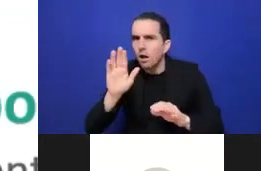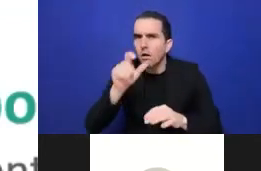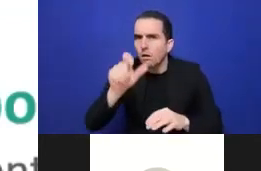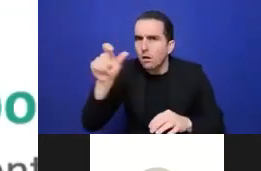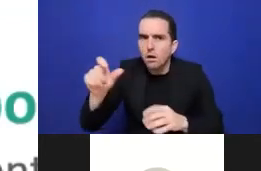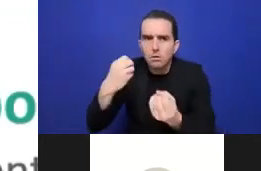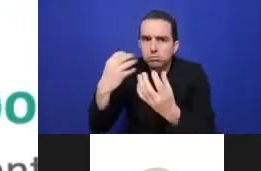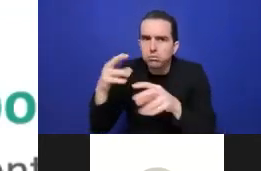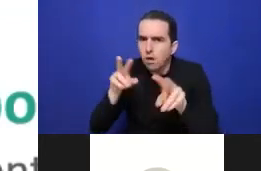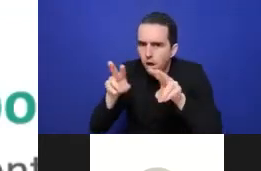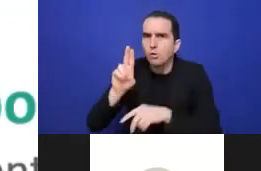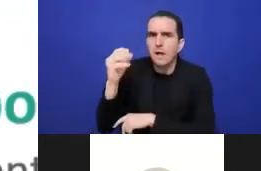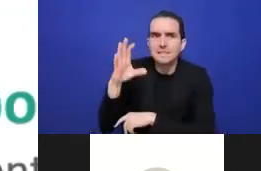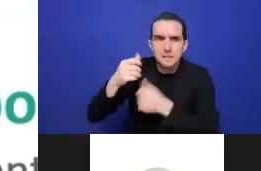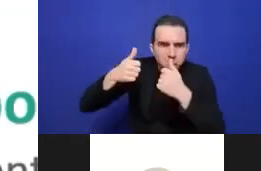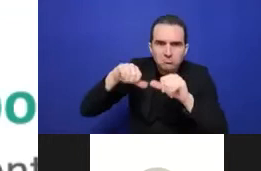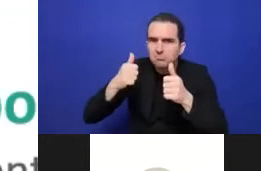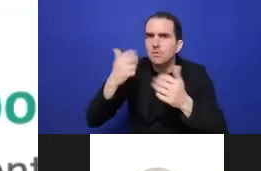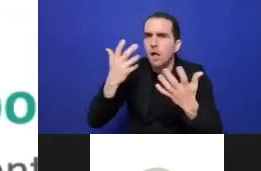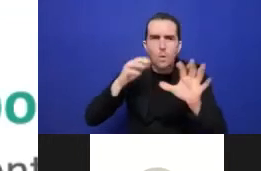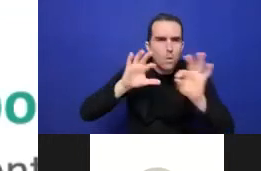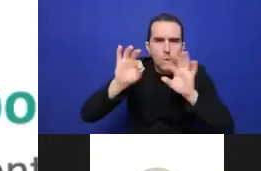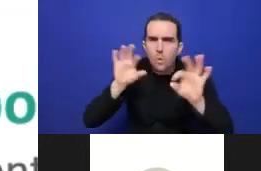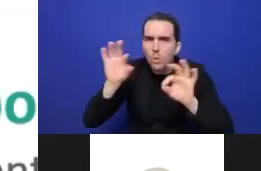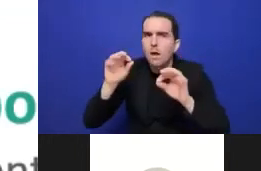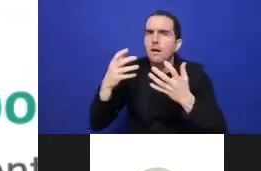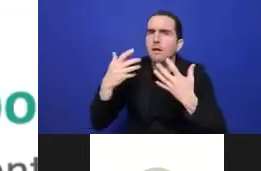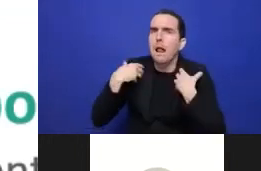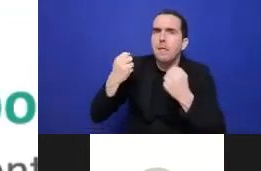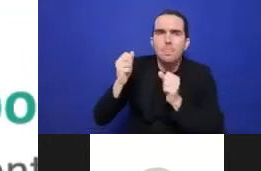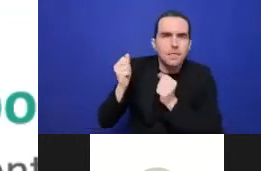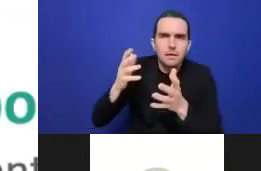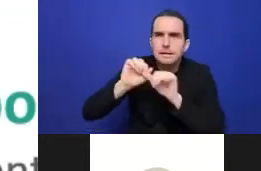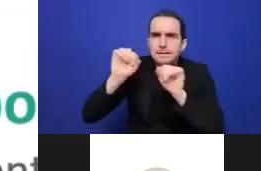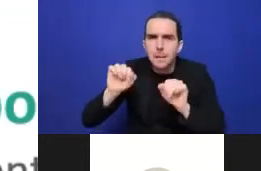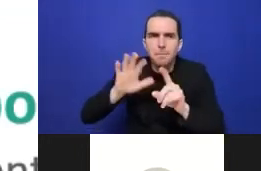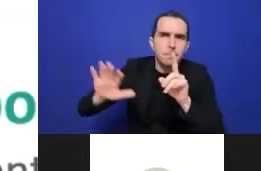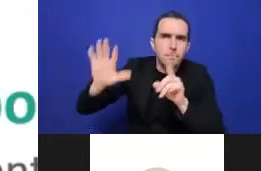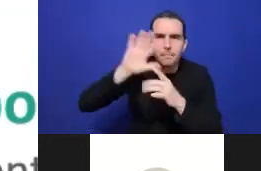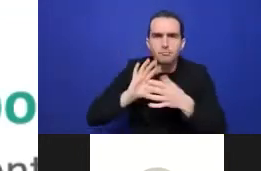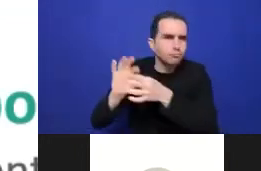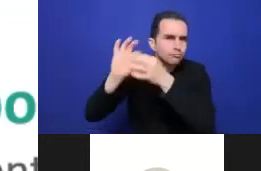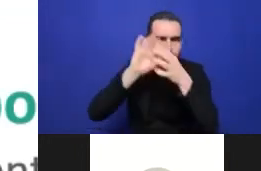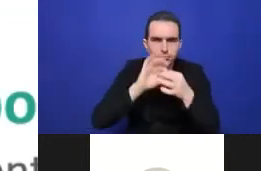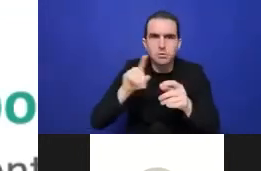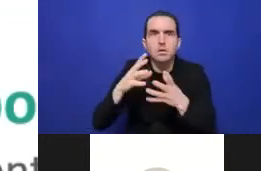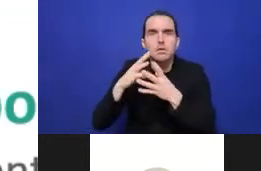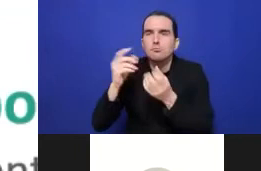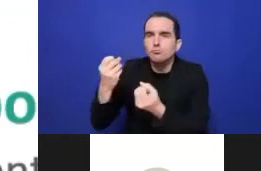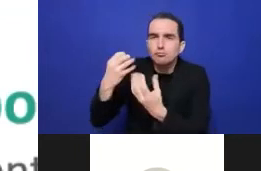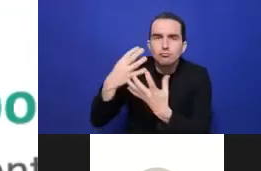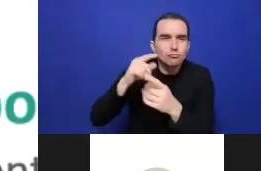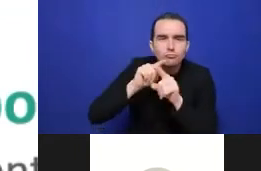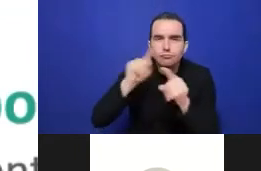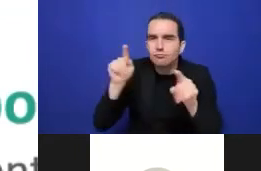stories were submitted by individuals who wanted to share their experience of UHC and therefore it is a place to explore what UHC